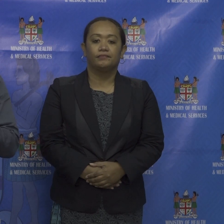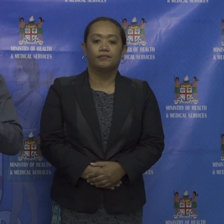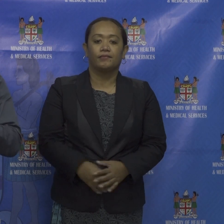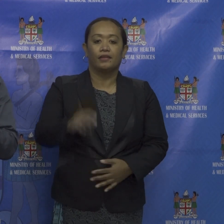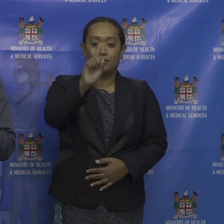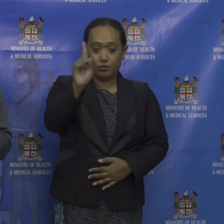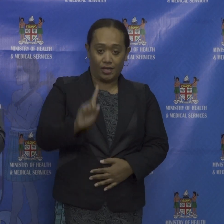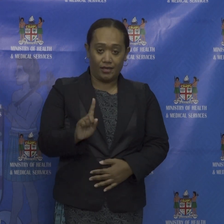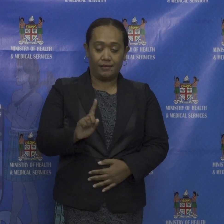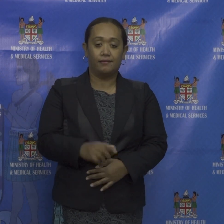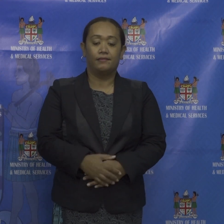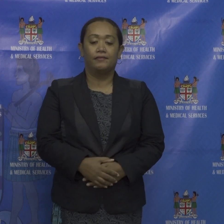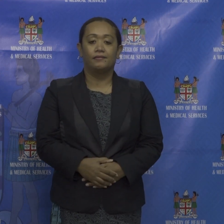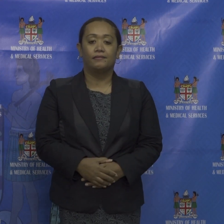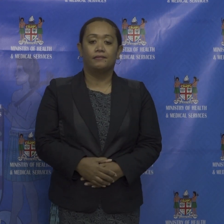Today,